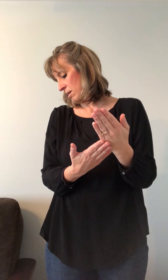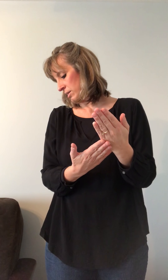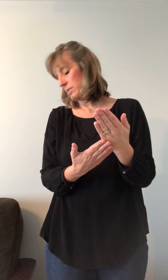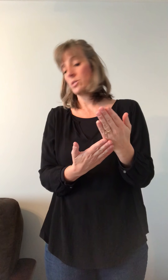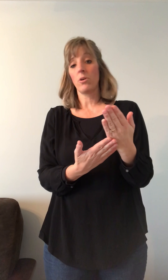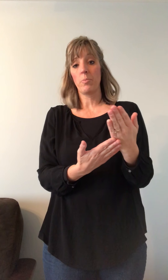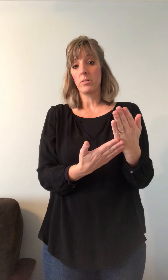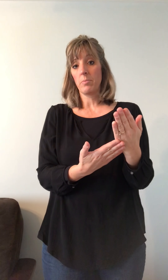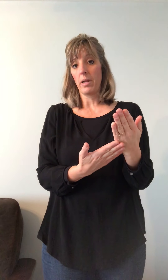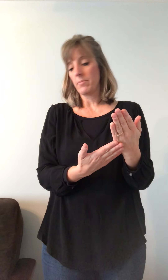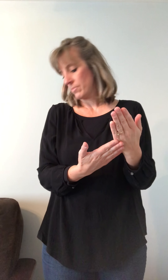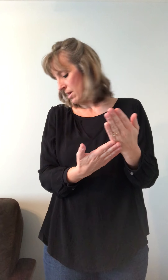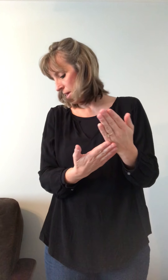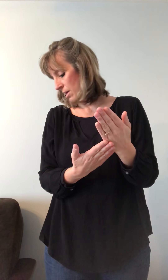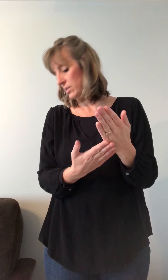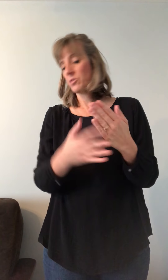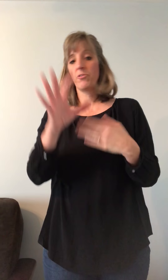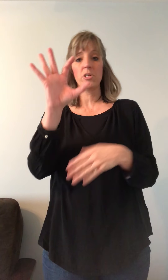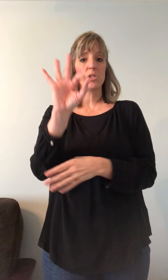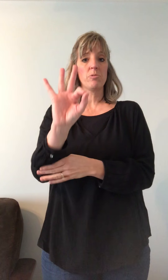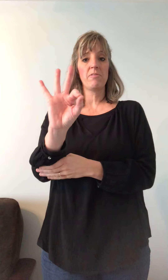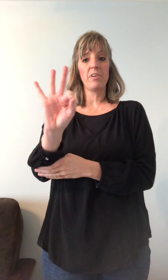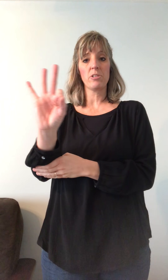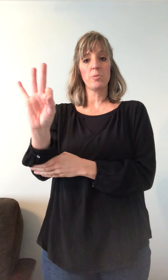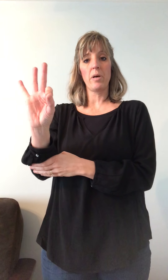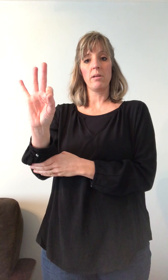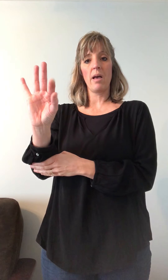Because these are all the parts of the body. Hands, foot, you would finger spell